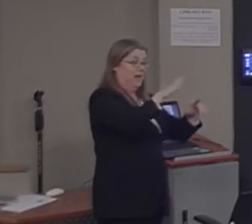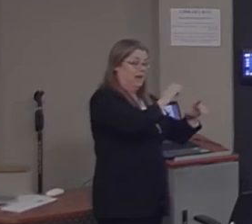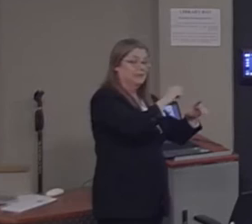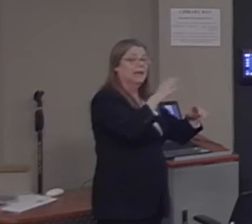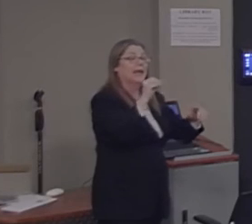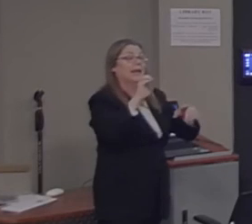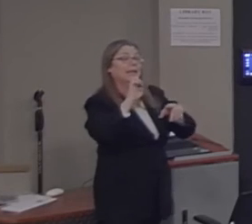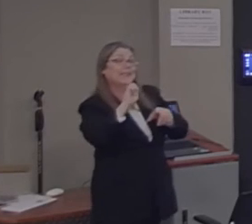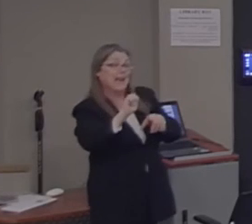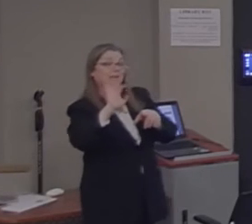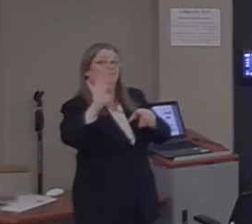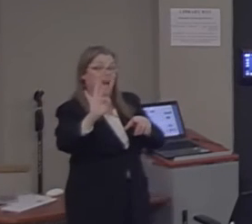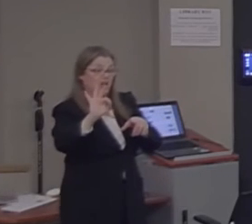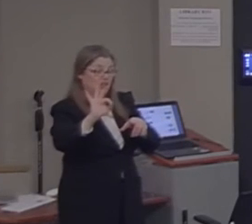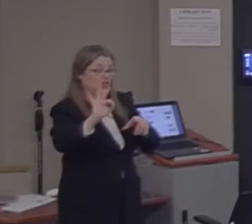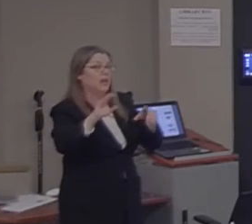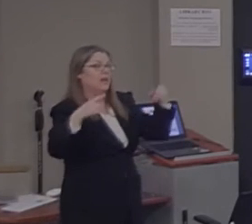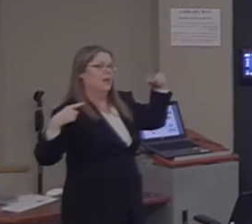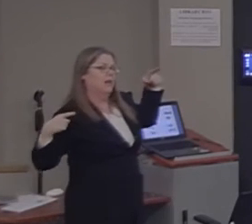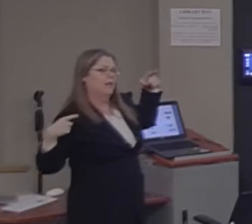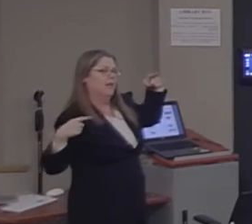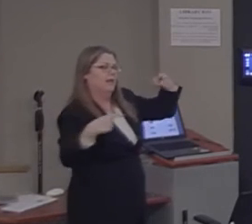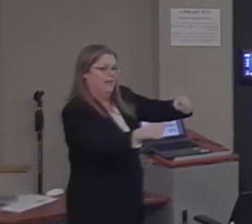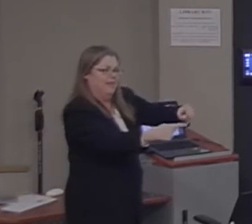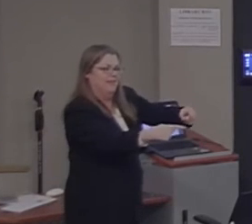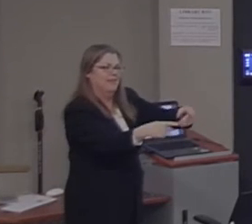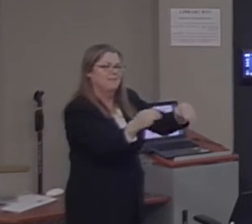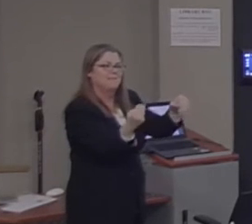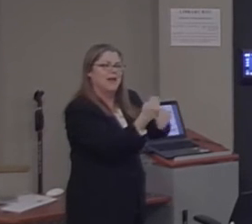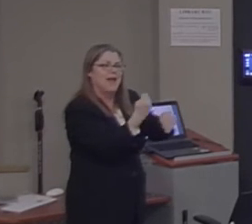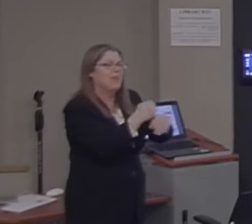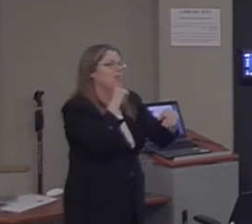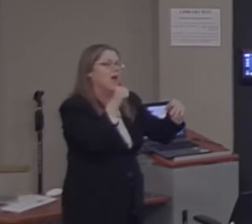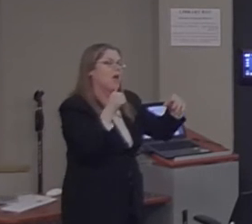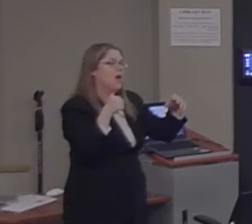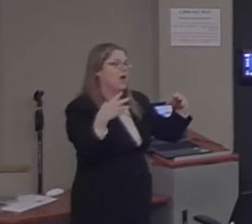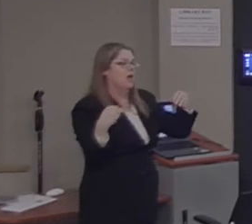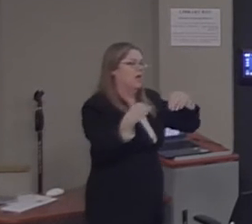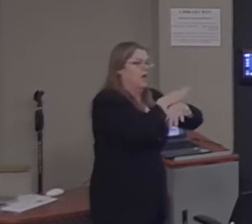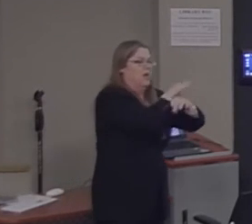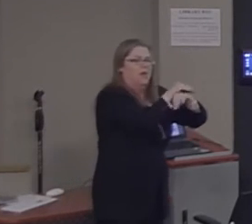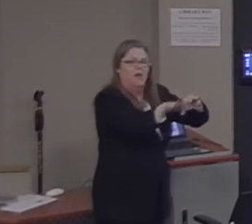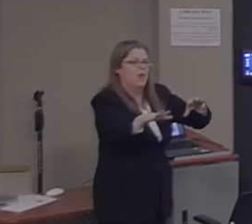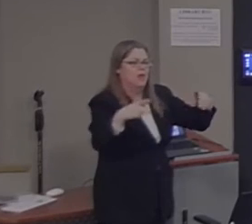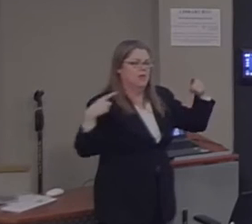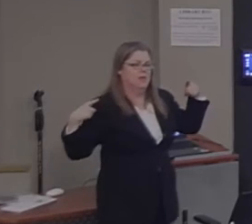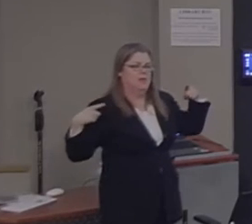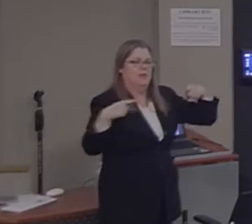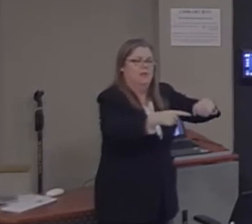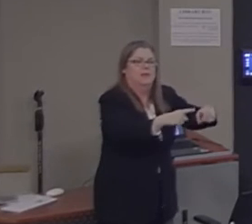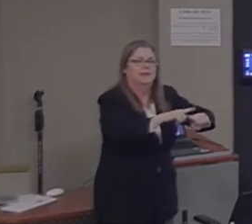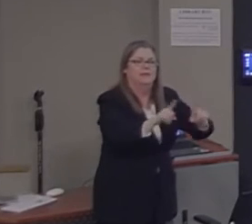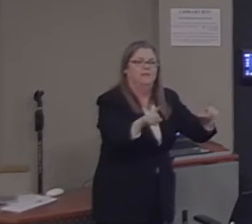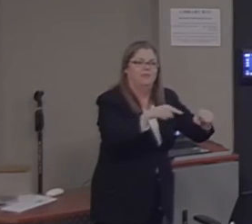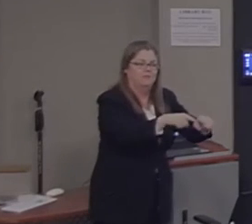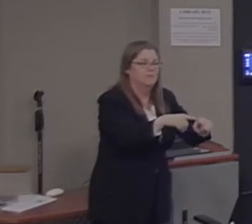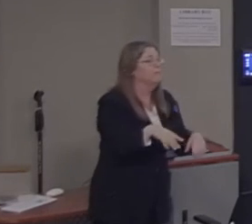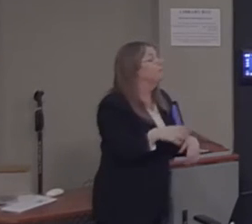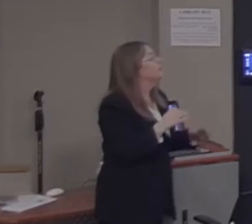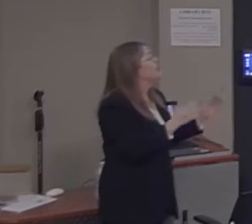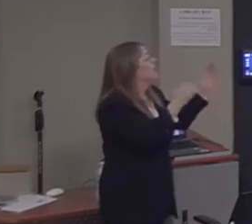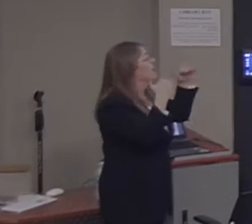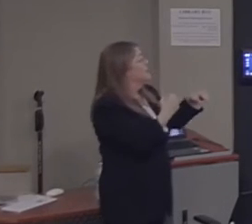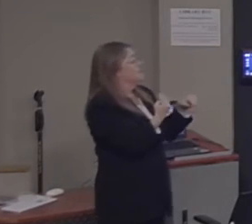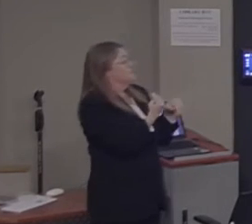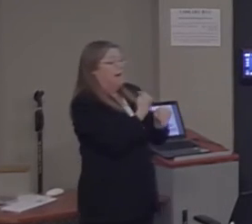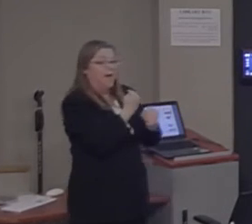math, but by different routes. They aren't overlapping routes. They're different routes. Meanwhile, the math scores at age